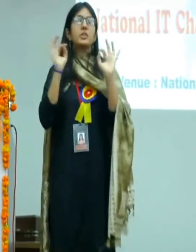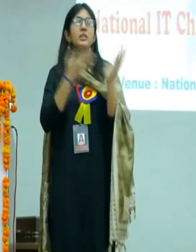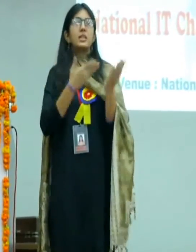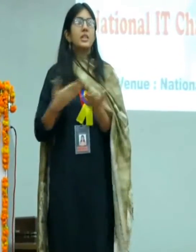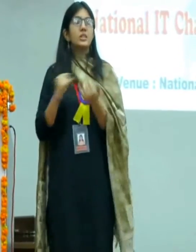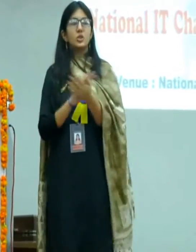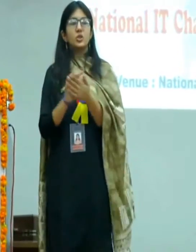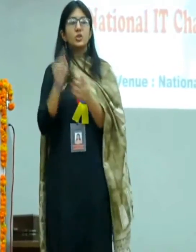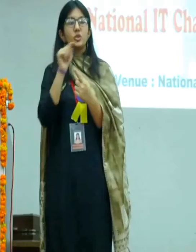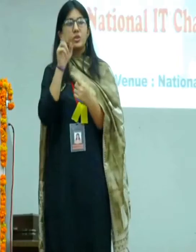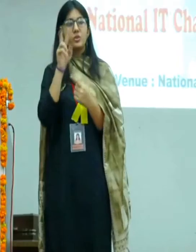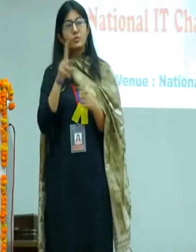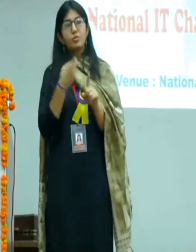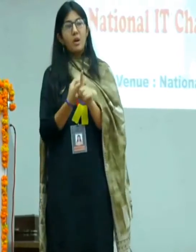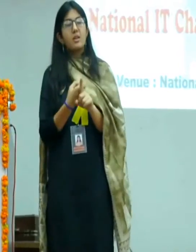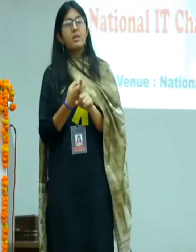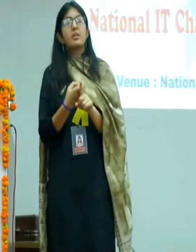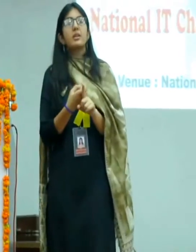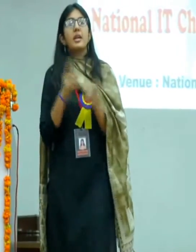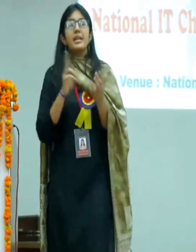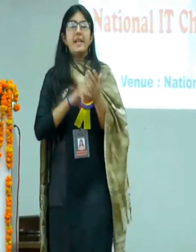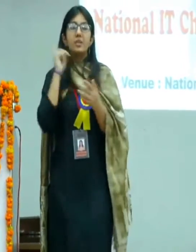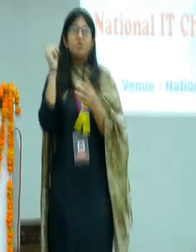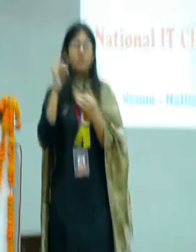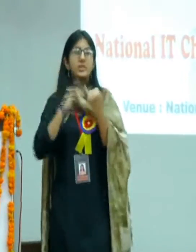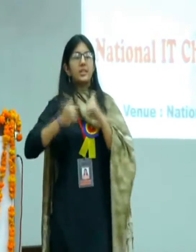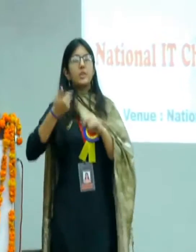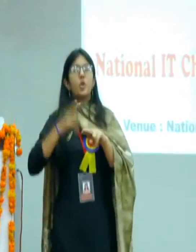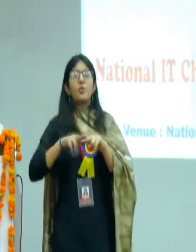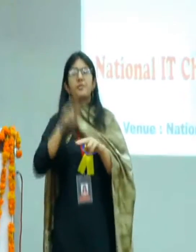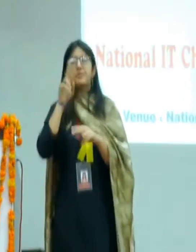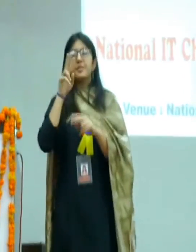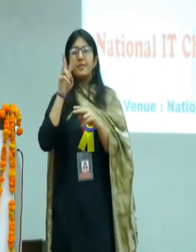Ji, National Secretary of Vidya Bharati.